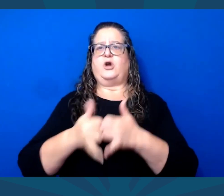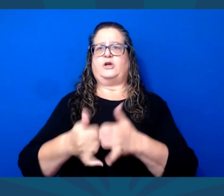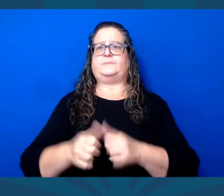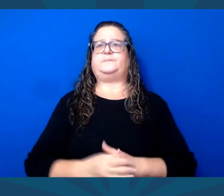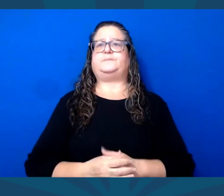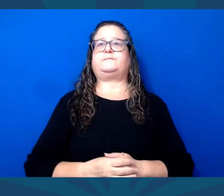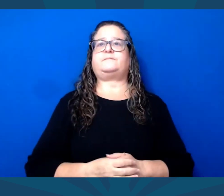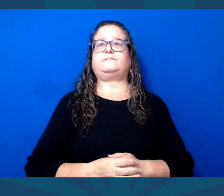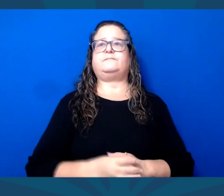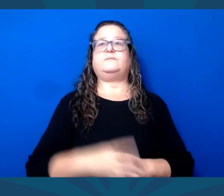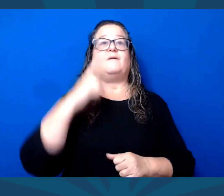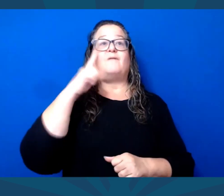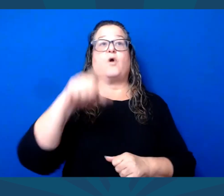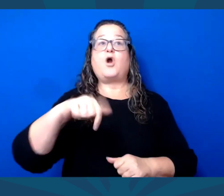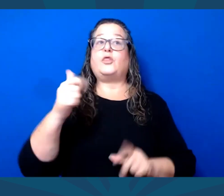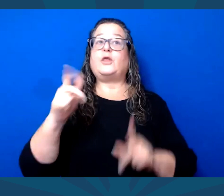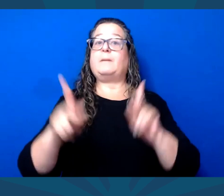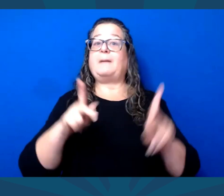many others.